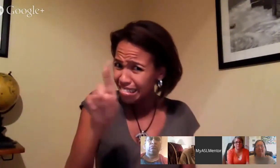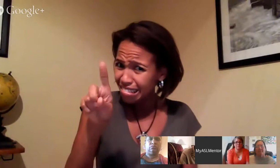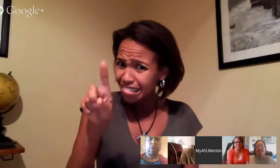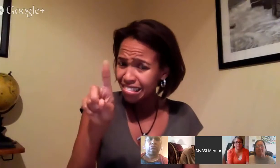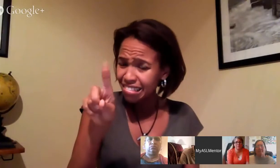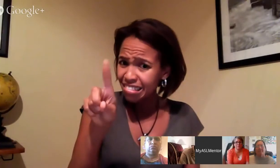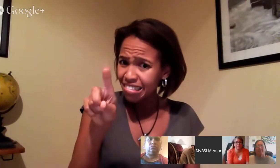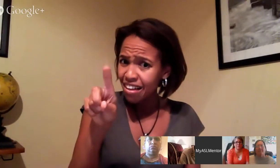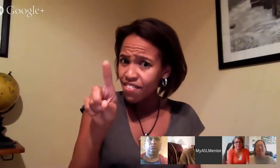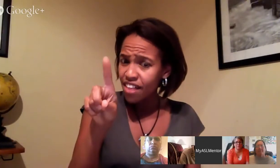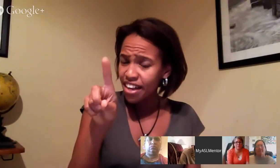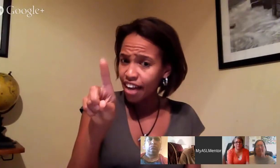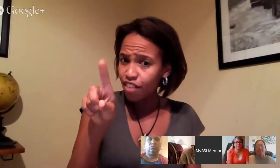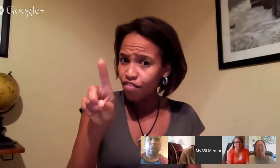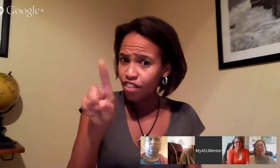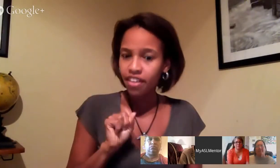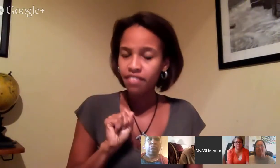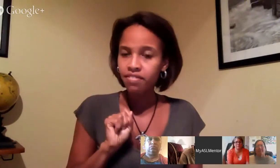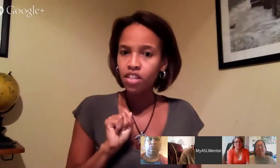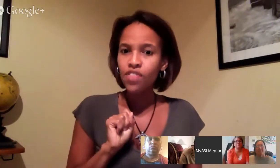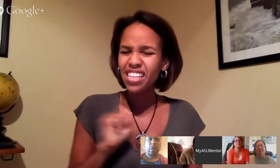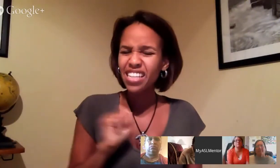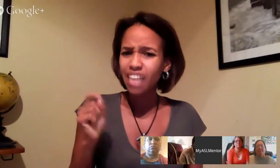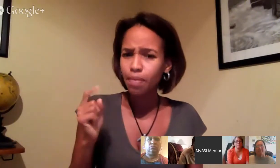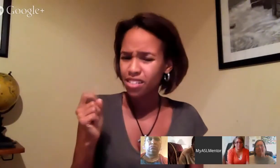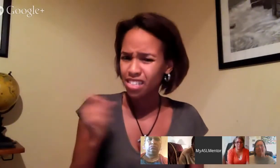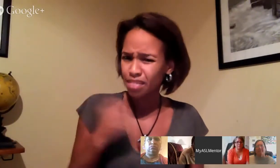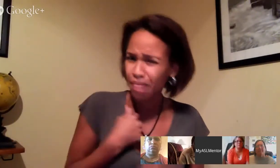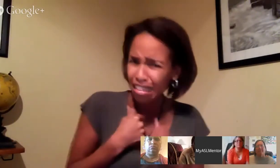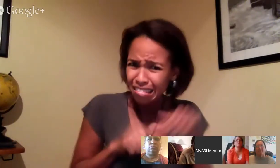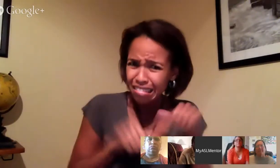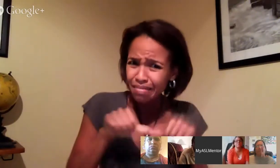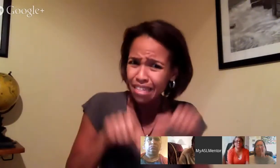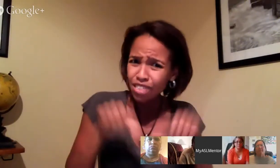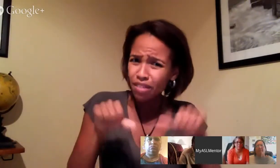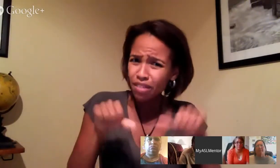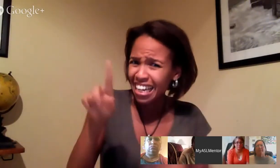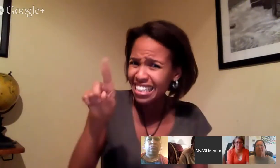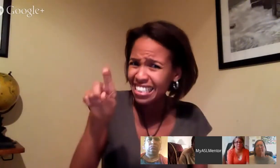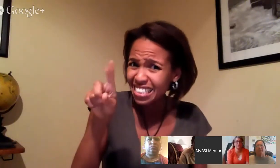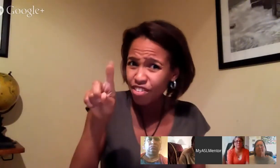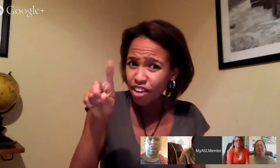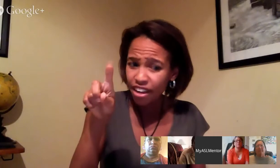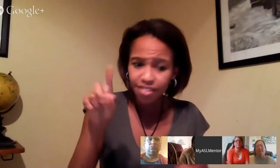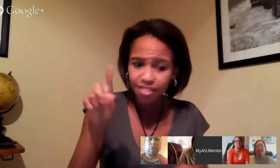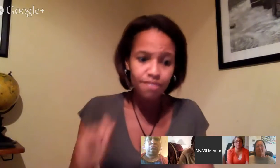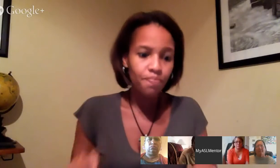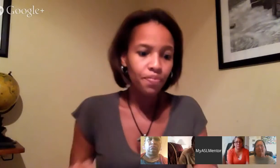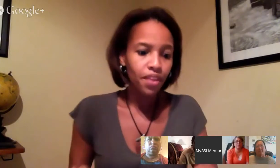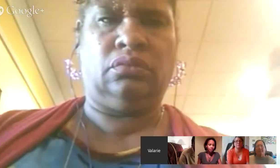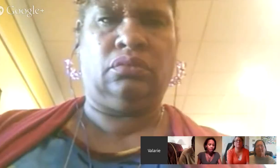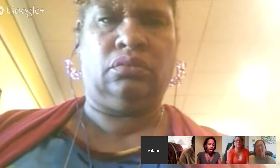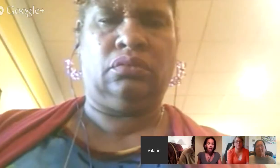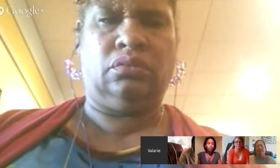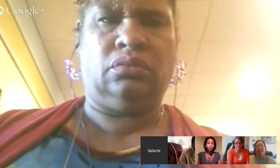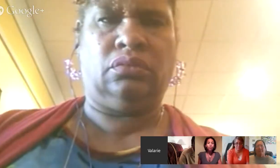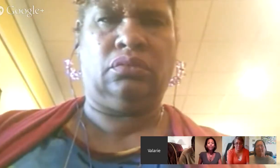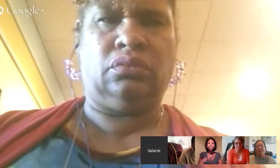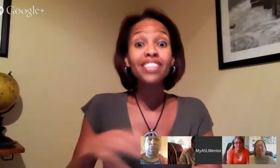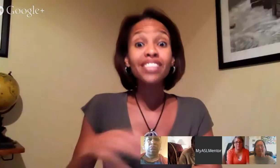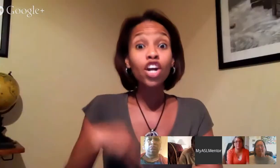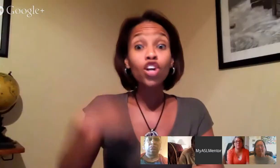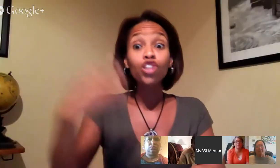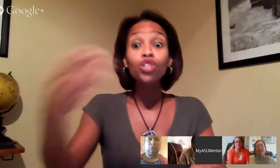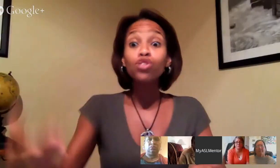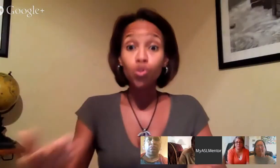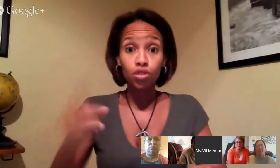right? That kind of feeling. That skepticism. I'm not so sure about that. Is that right? Or you could